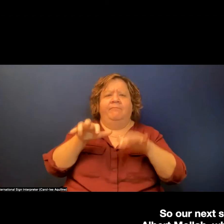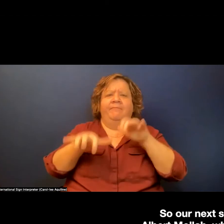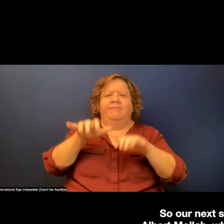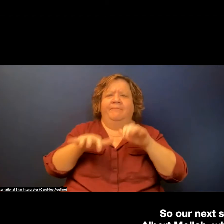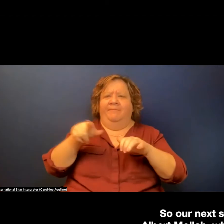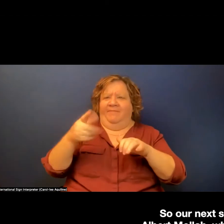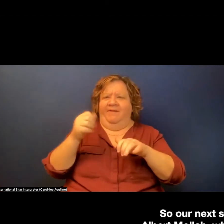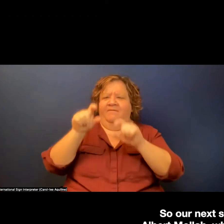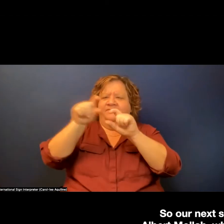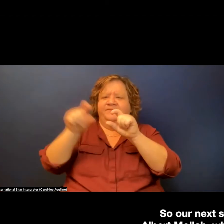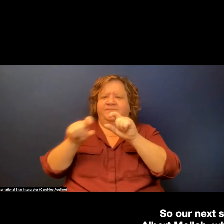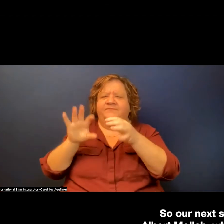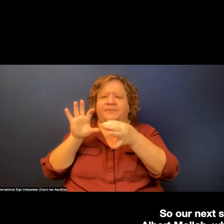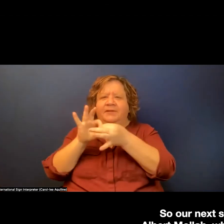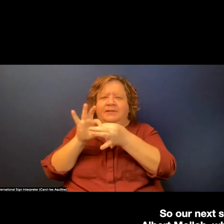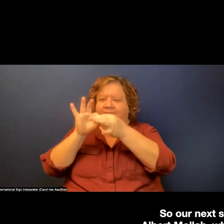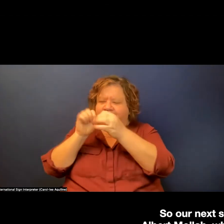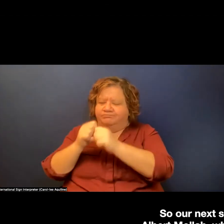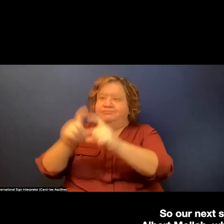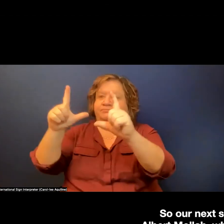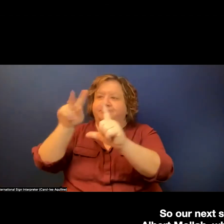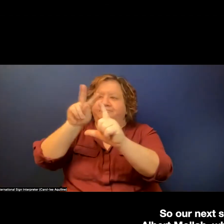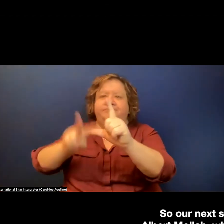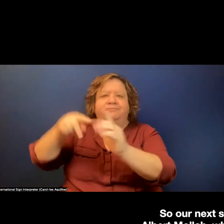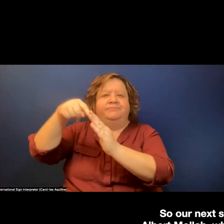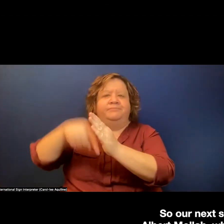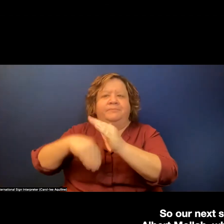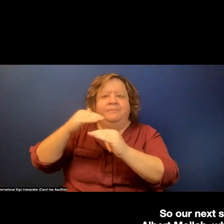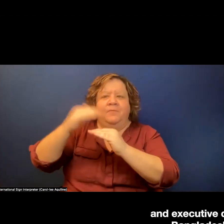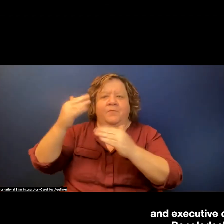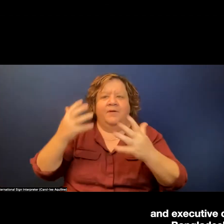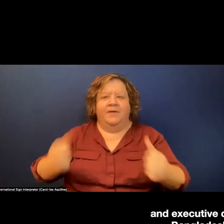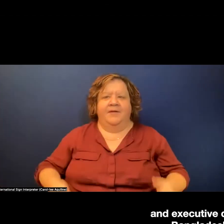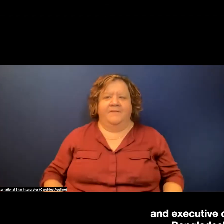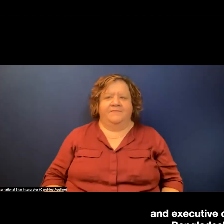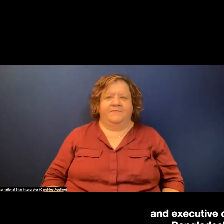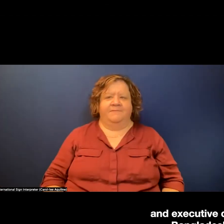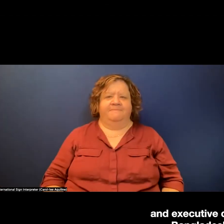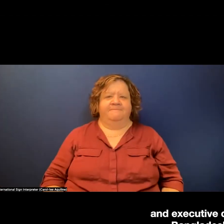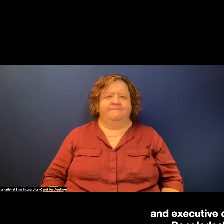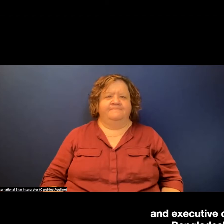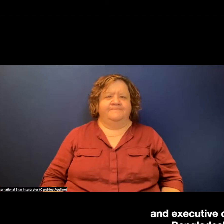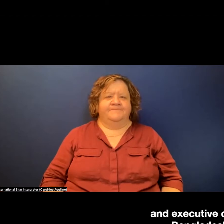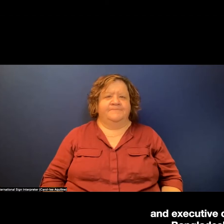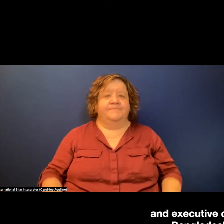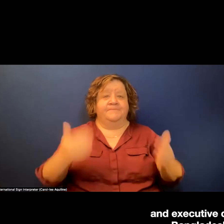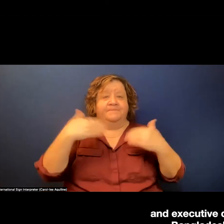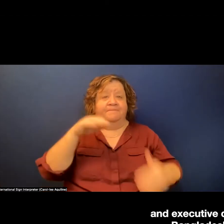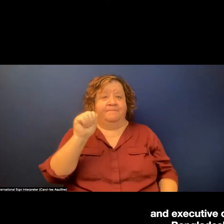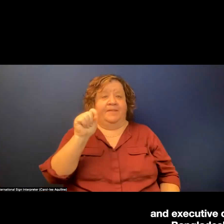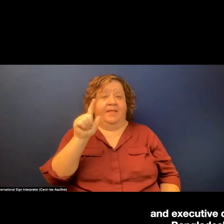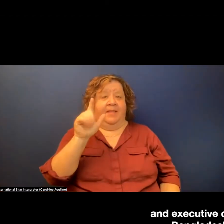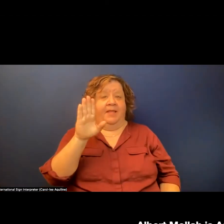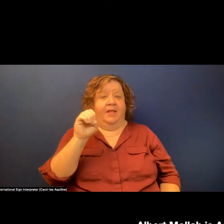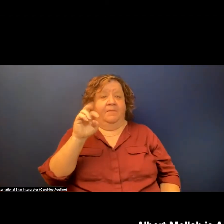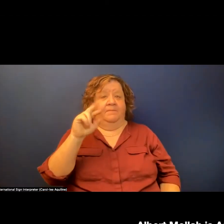also share. So our next speaker is Albert Muller, who is the co-founder and executive director of Access